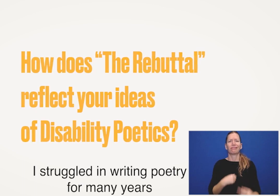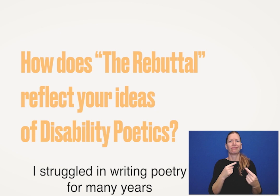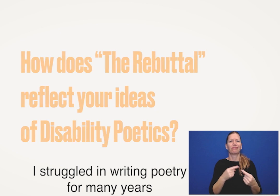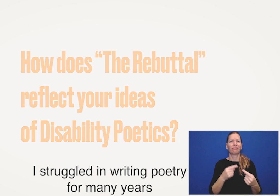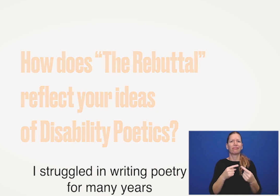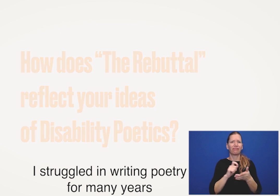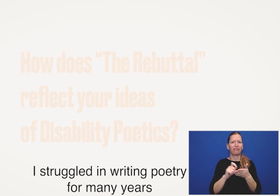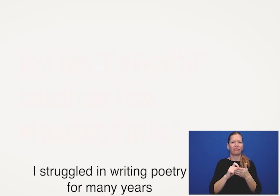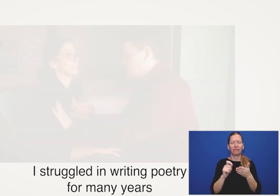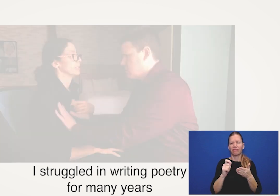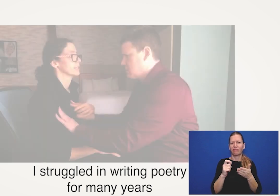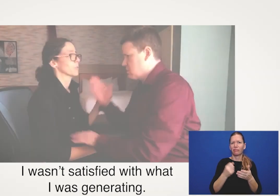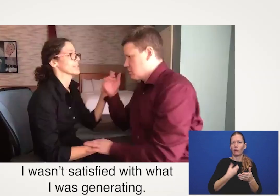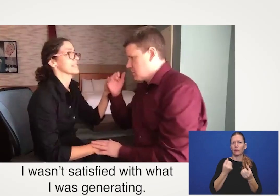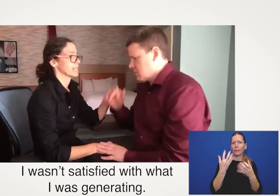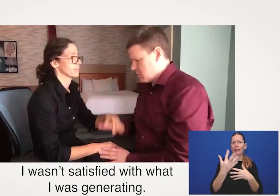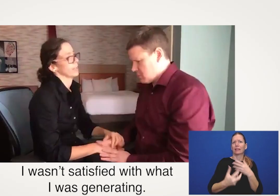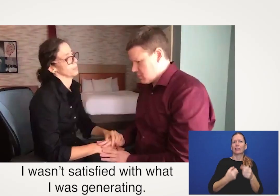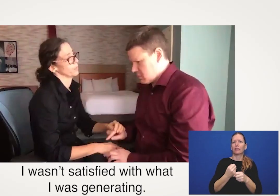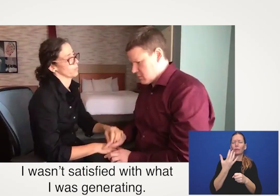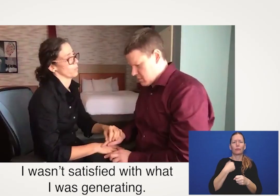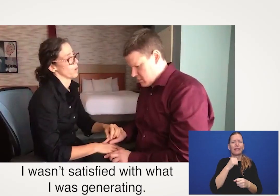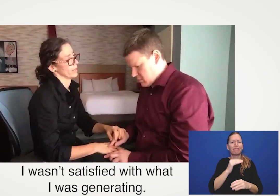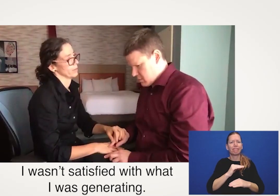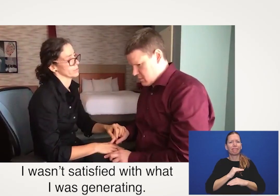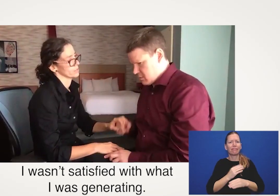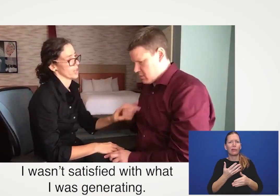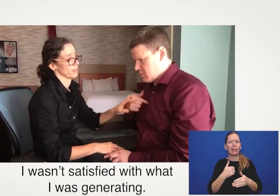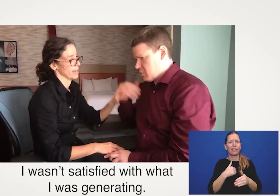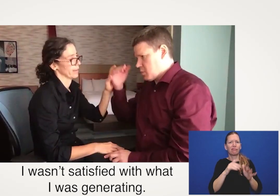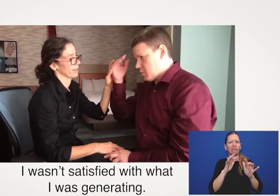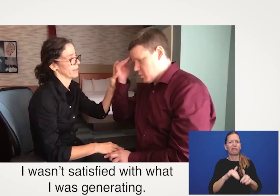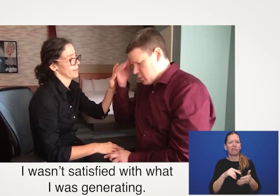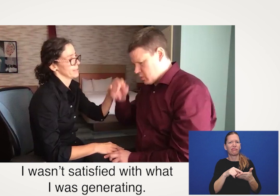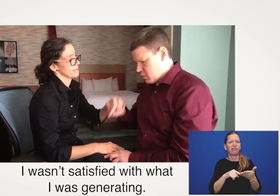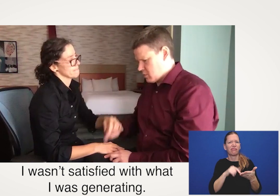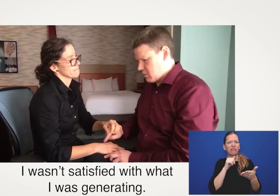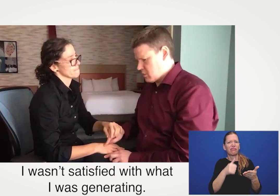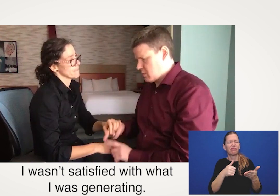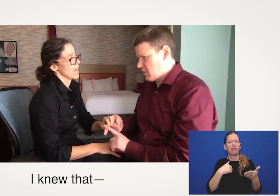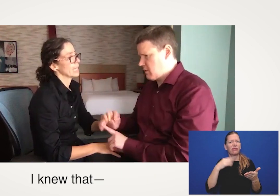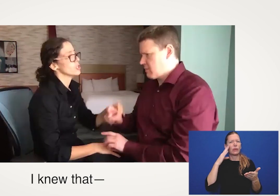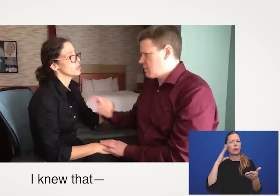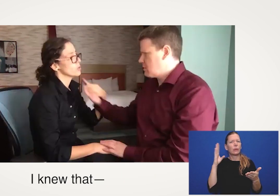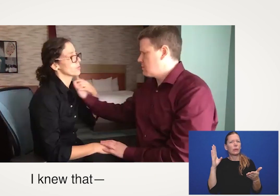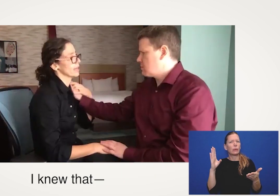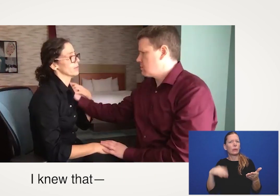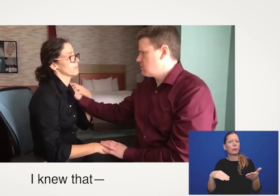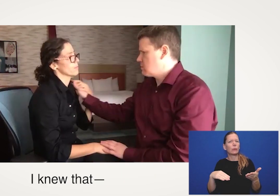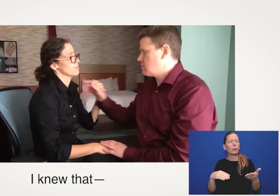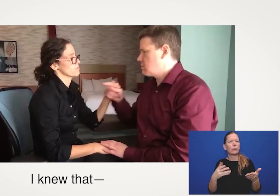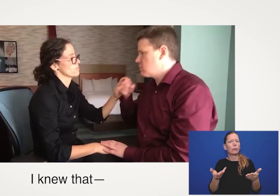I struggled in writing poetry for many years, wasn't satisfied with what I was generating. I knew